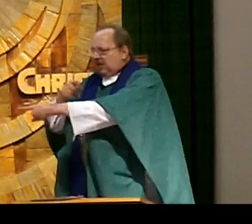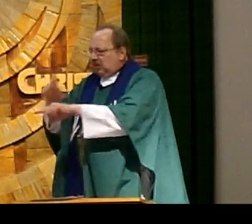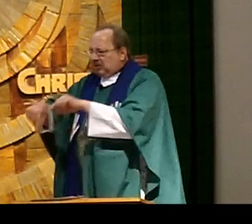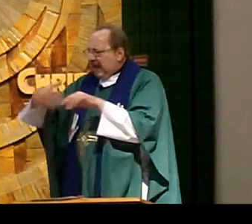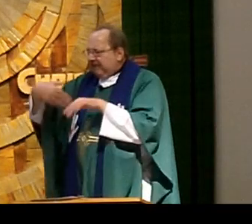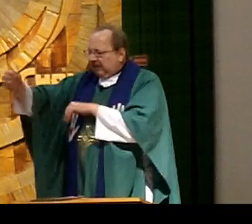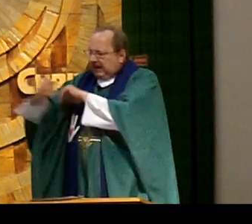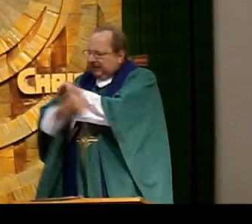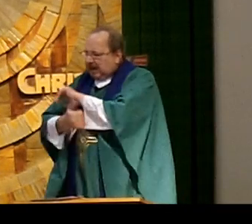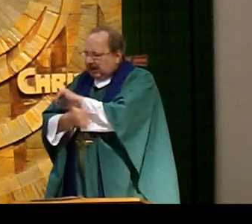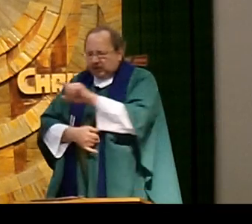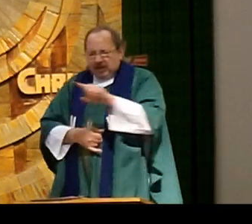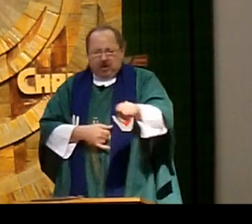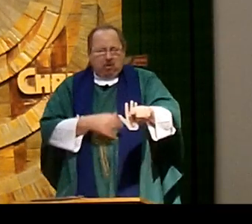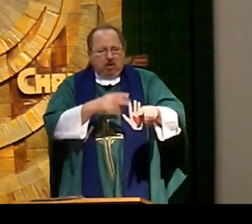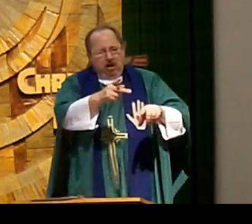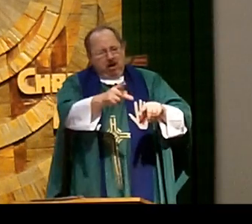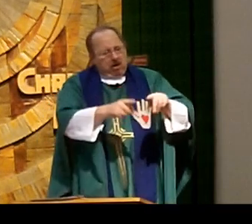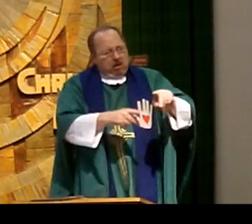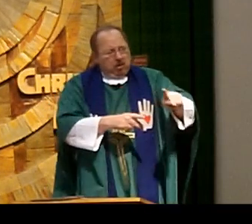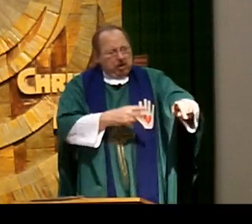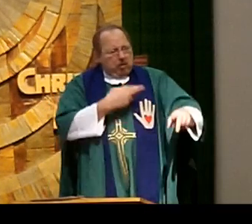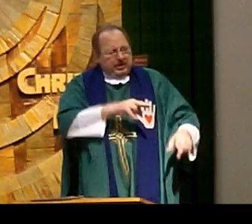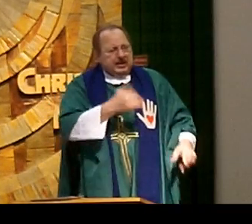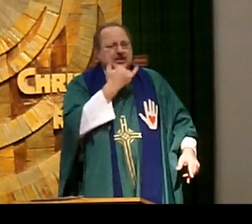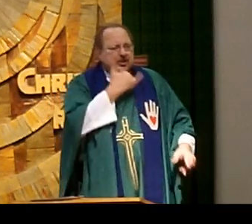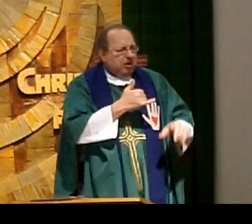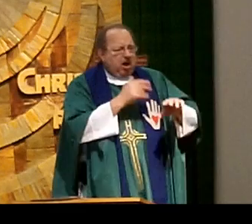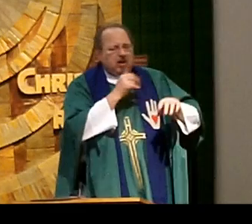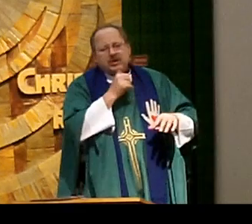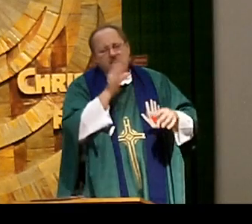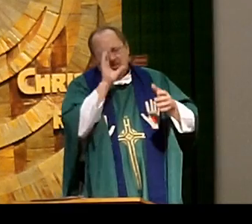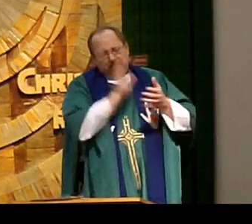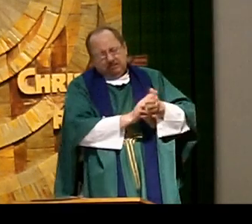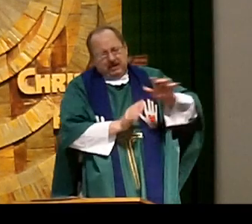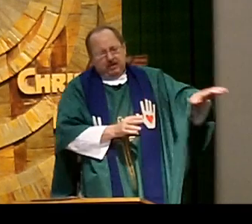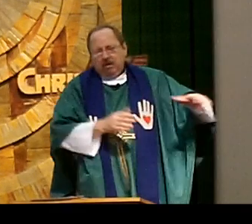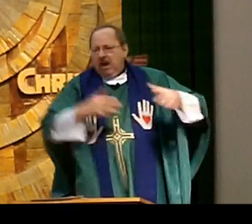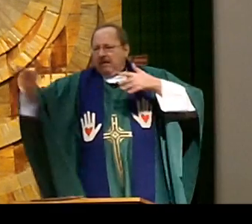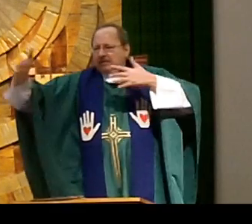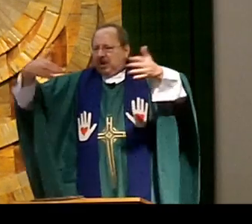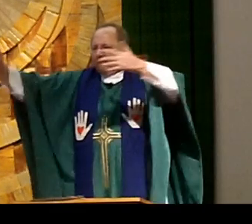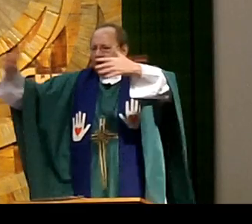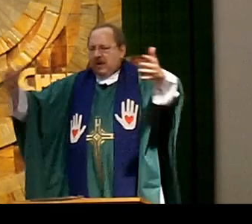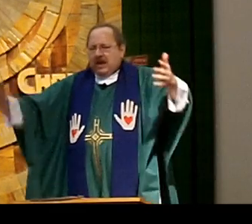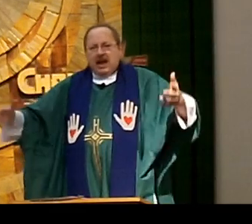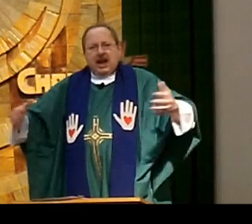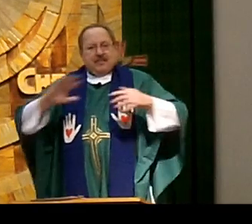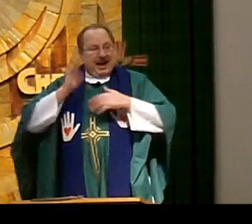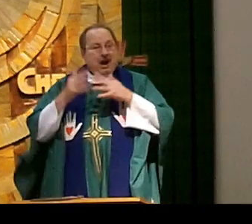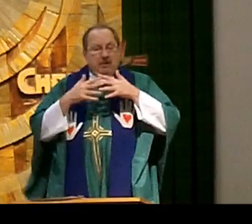Hindus, they have to leave the country, or your religion is wrong, we don't need to leave you. Start putting away, then